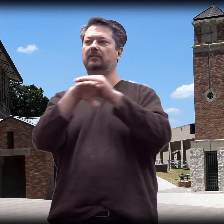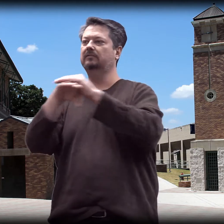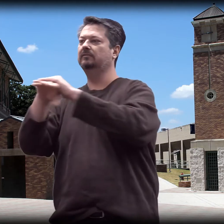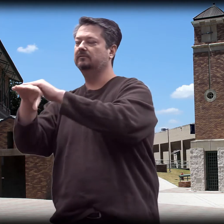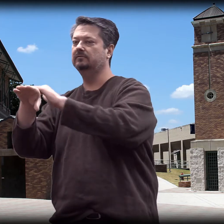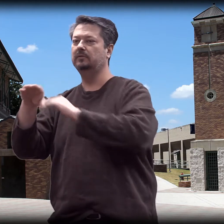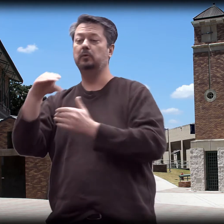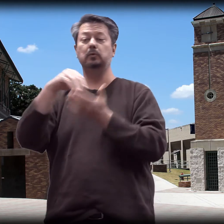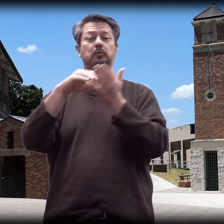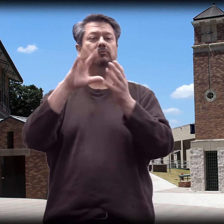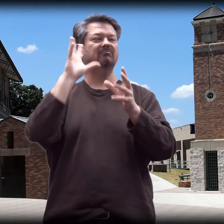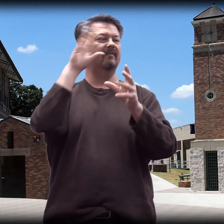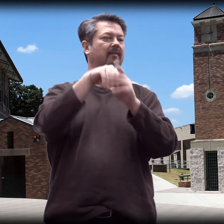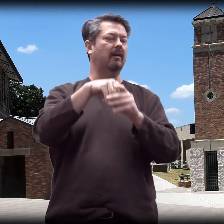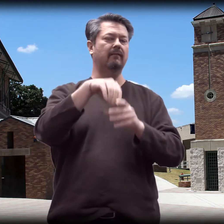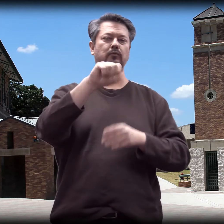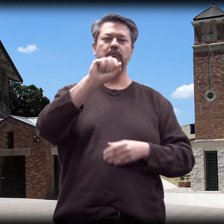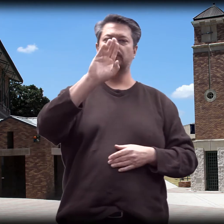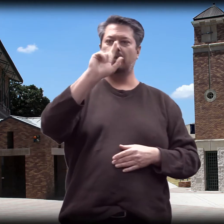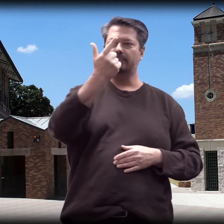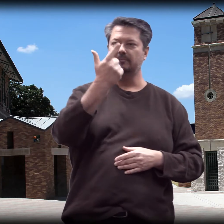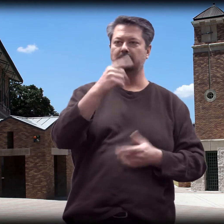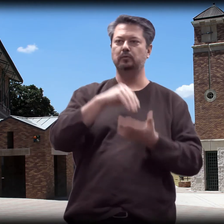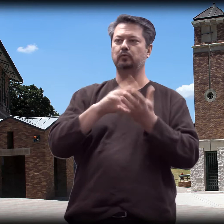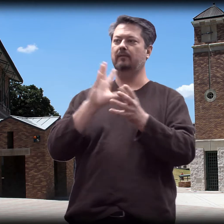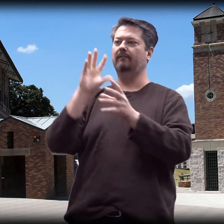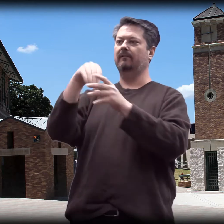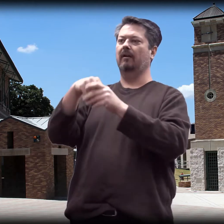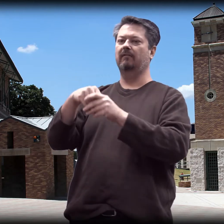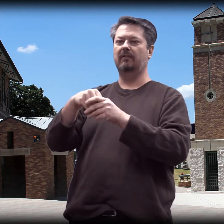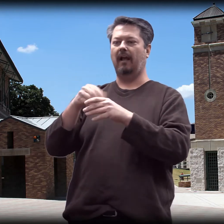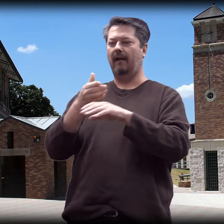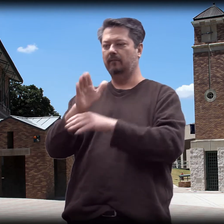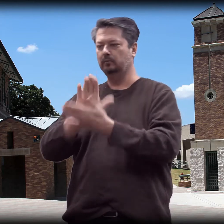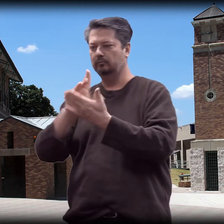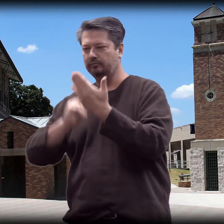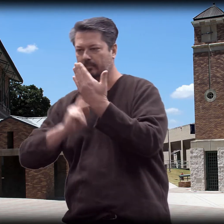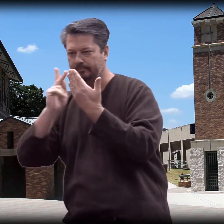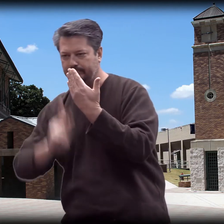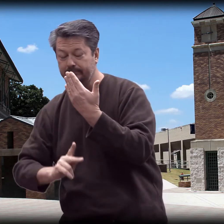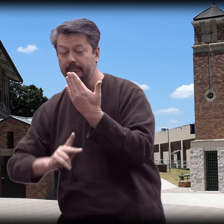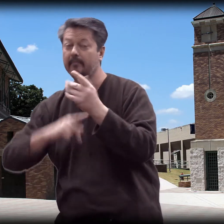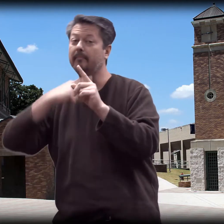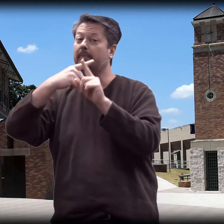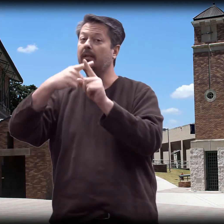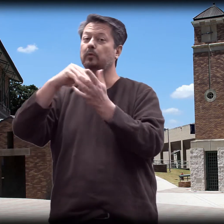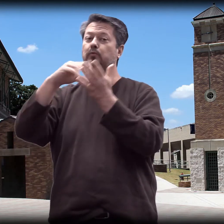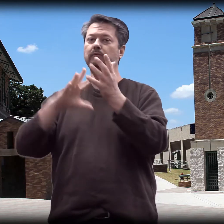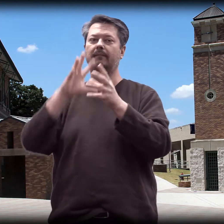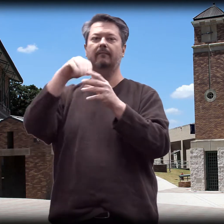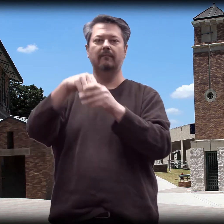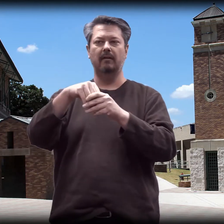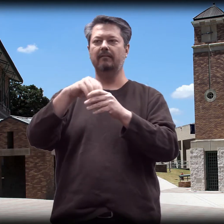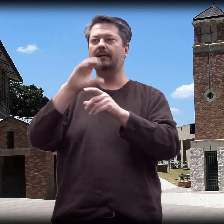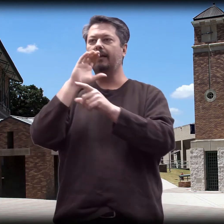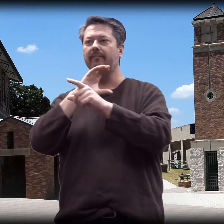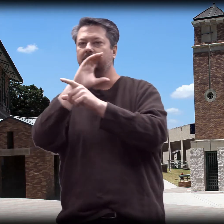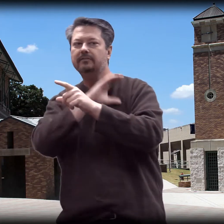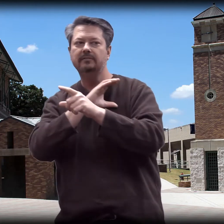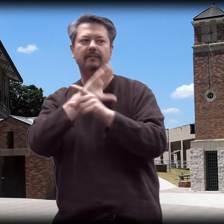all of our programs through language. They can be in the student body government. They can be involved in whether they're coming